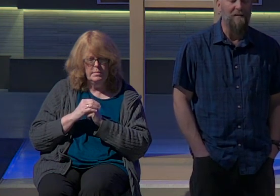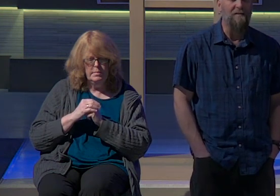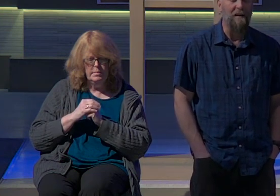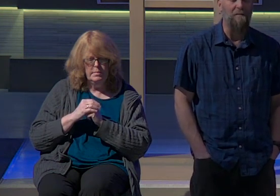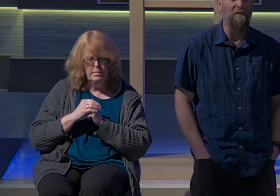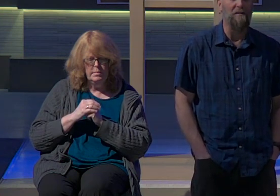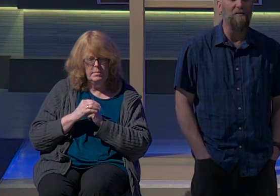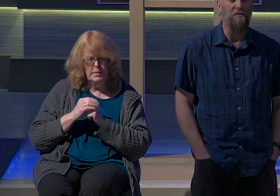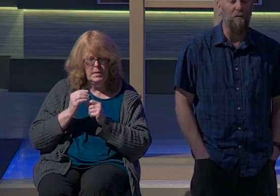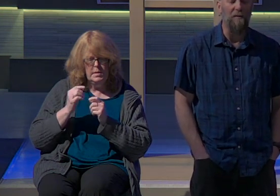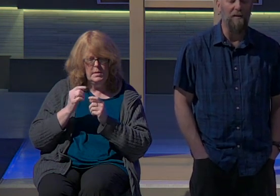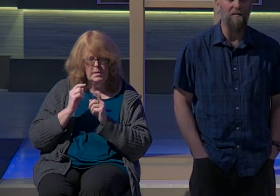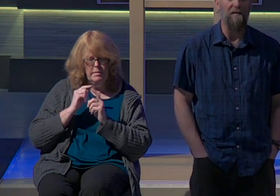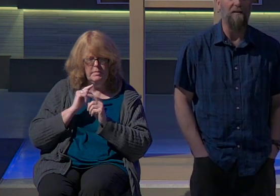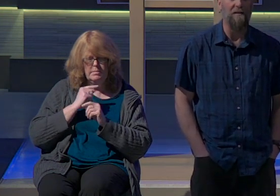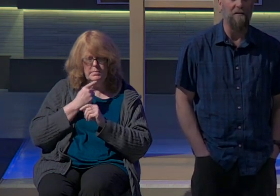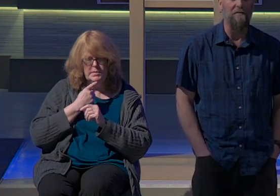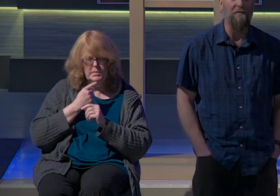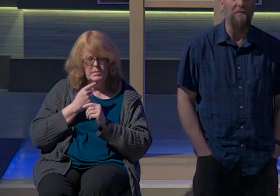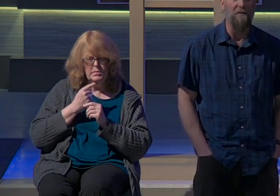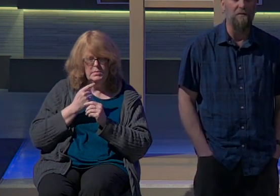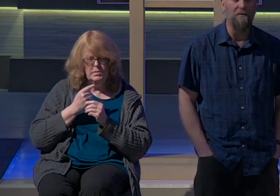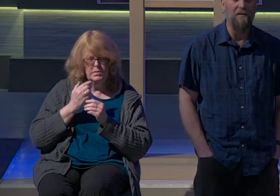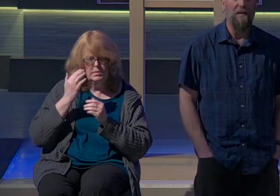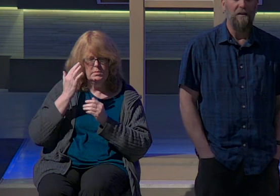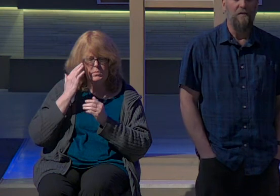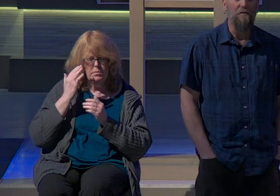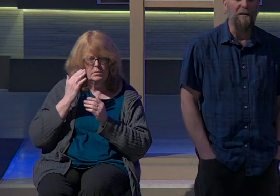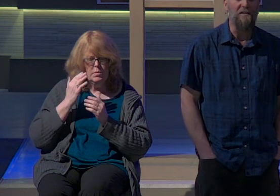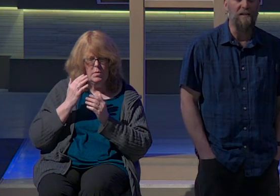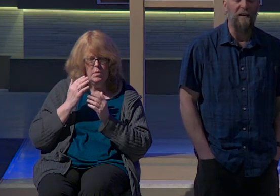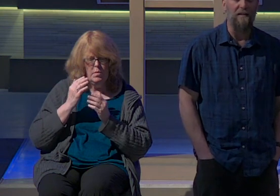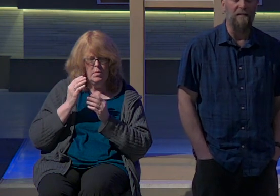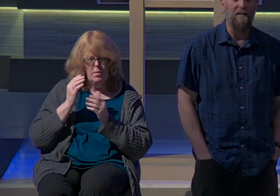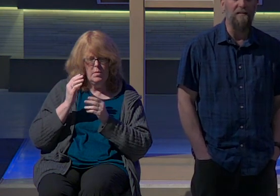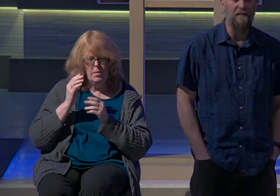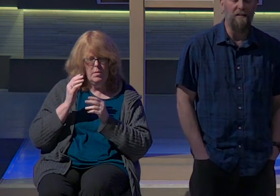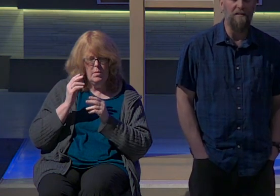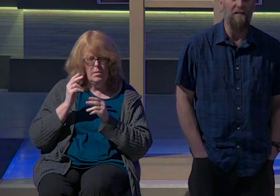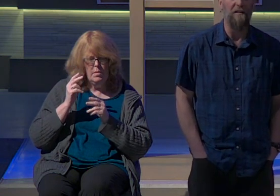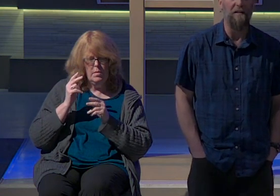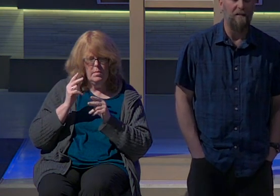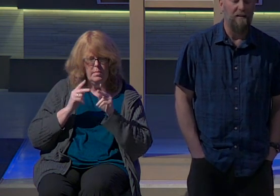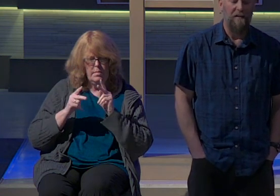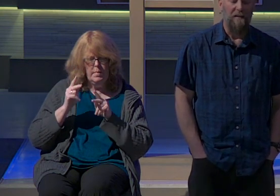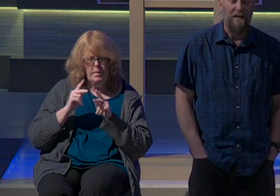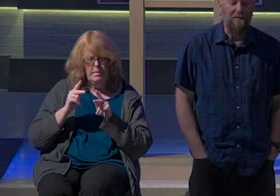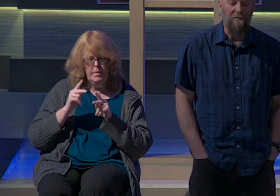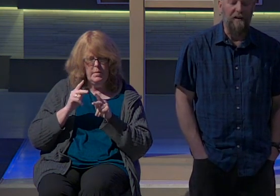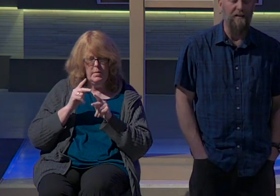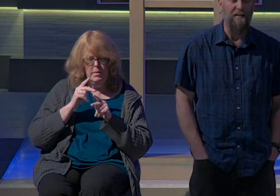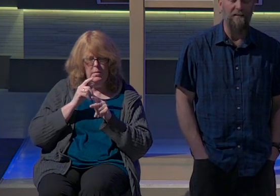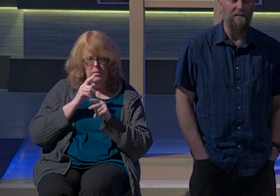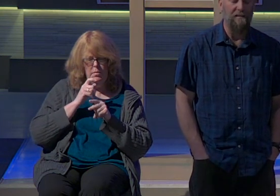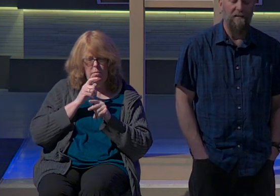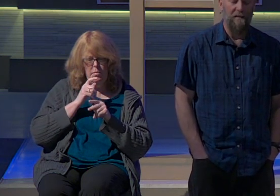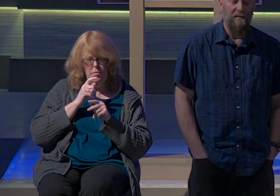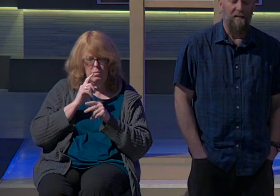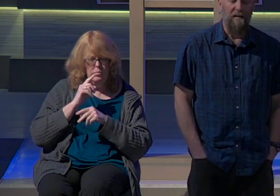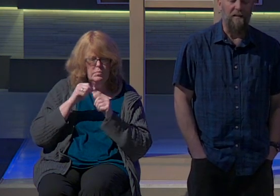It is a somber and sobering thing to know that for those who reject consistently, in